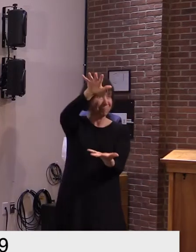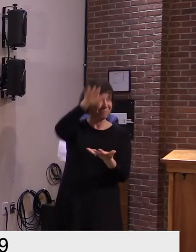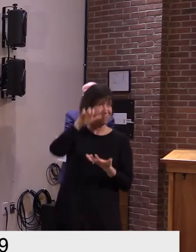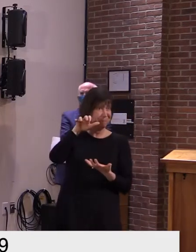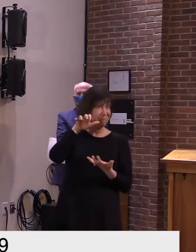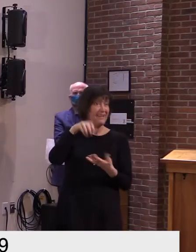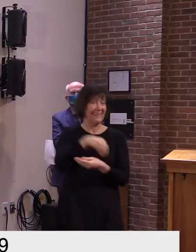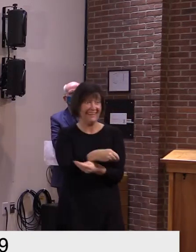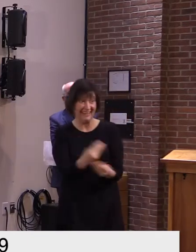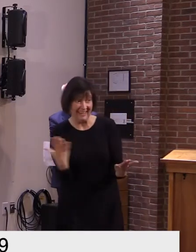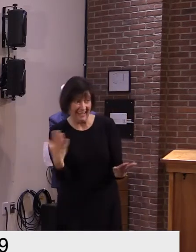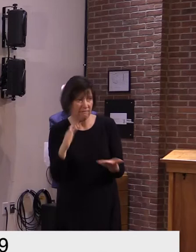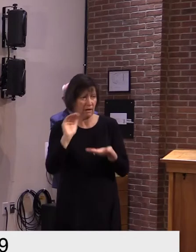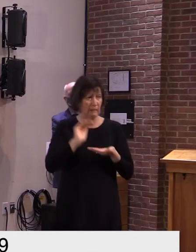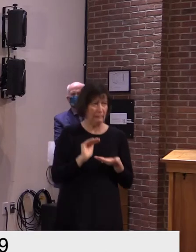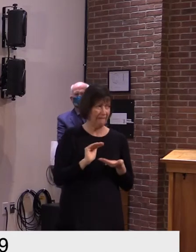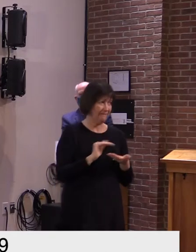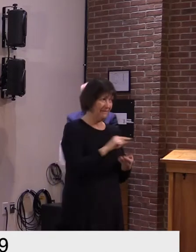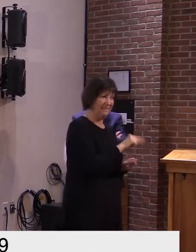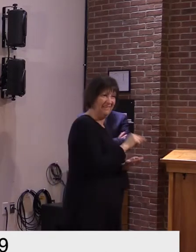Is that clear, the math? Okay.